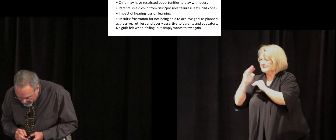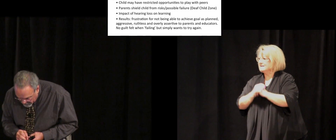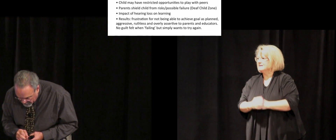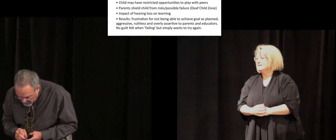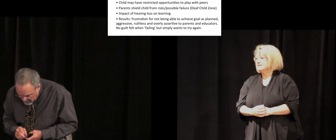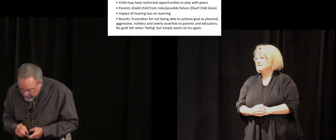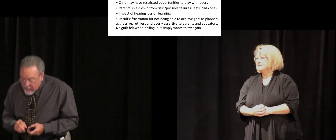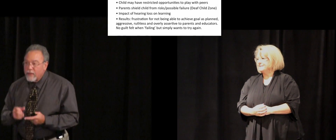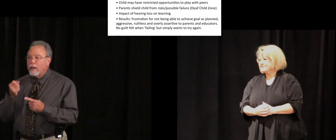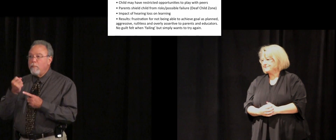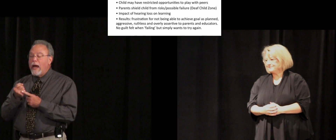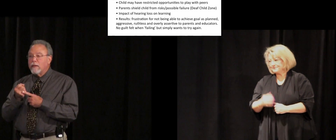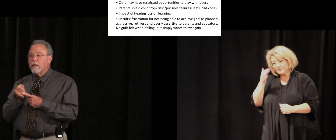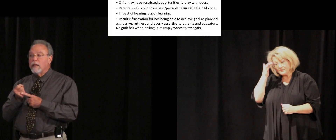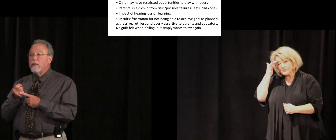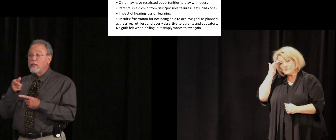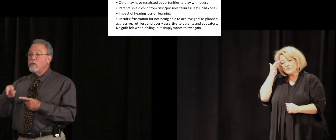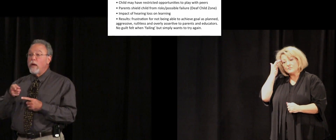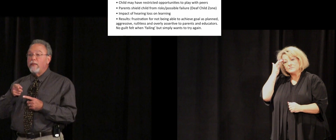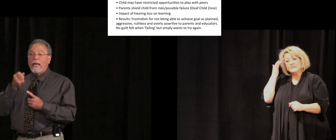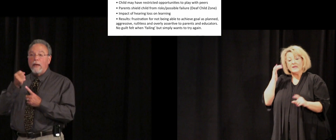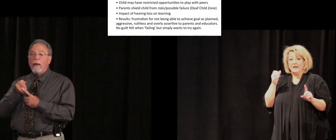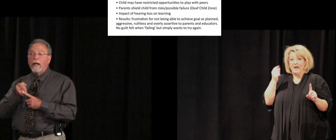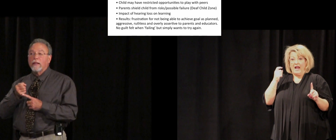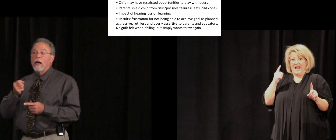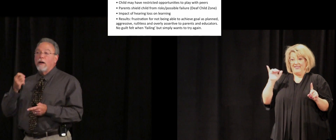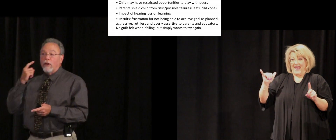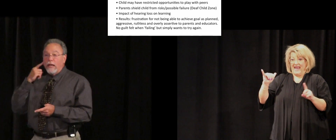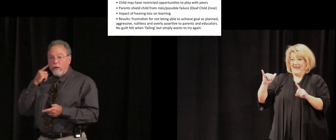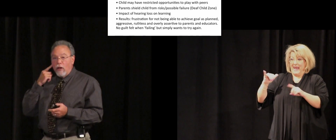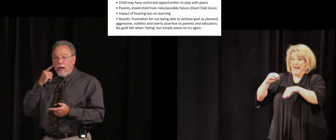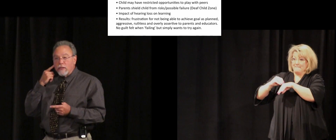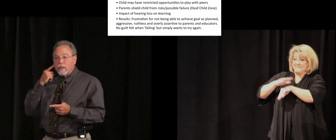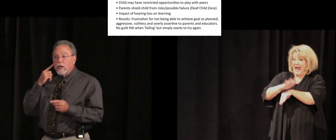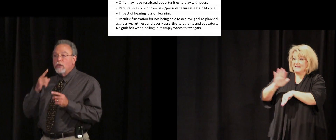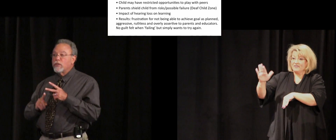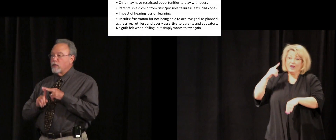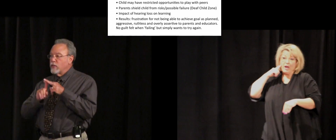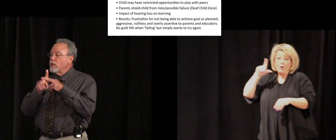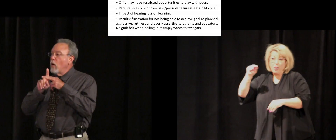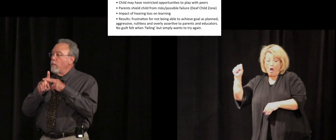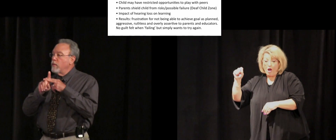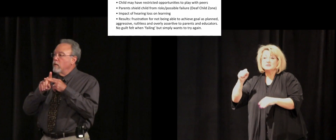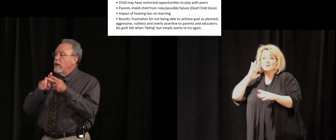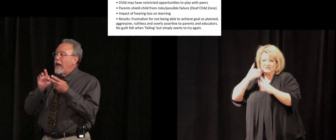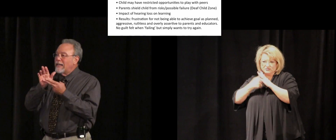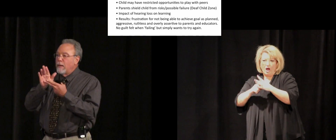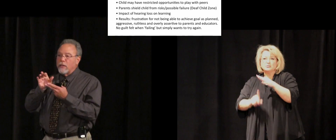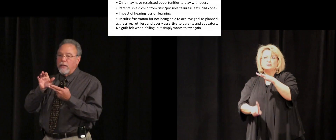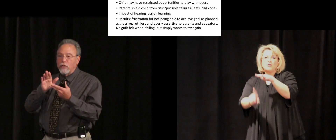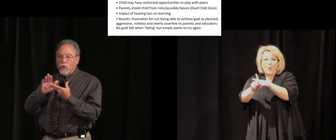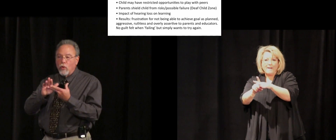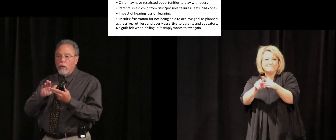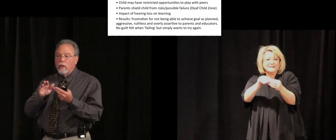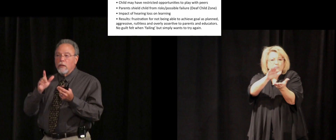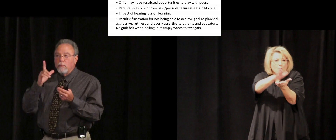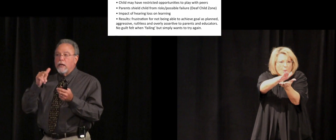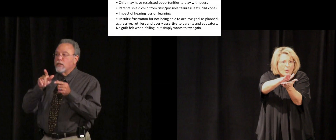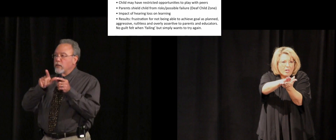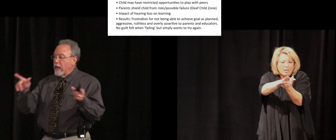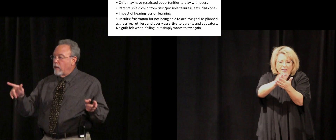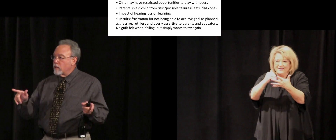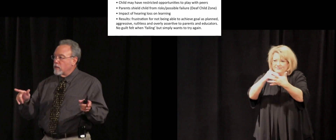praised for your work and you're recognized from outside, and that feels really good. And it serves